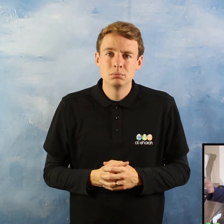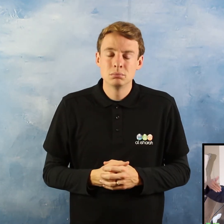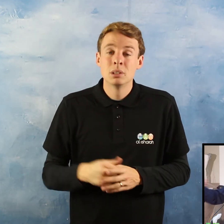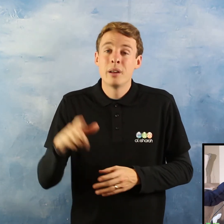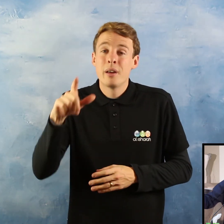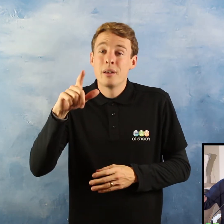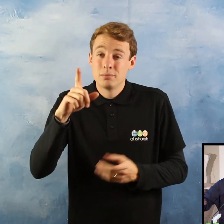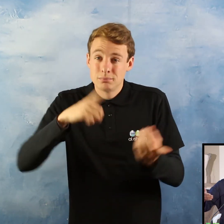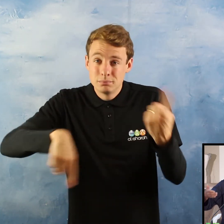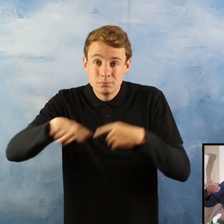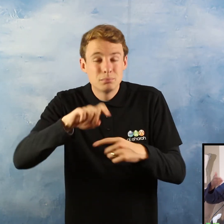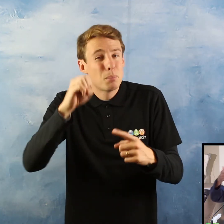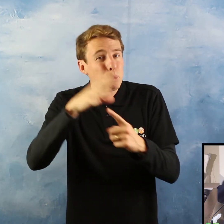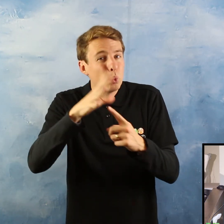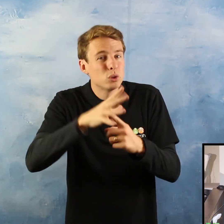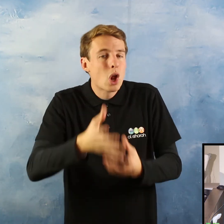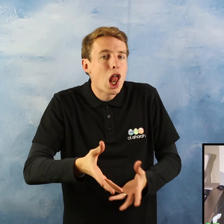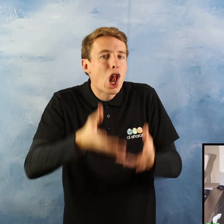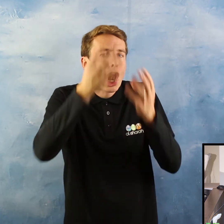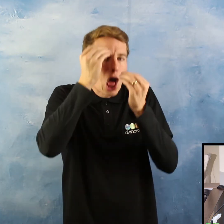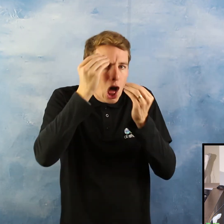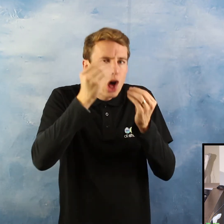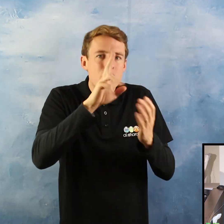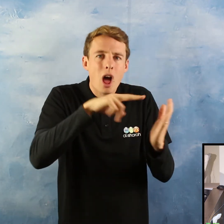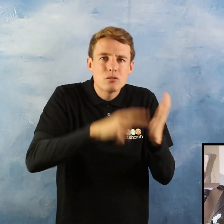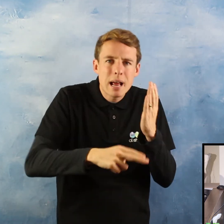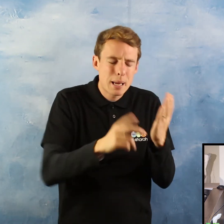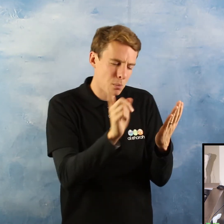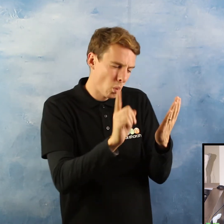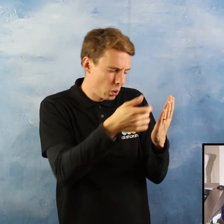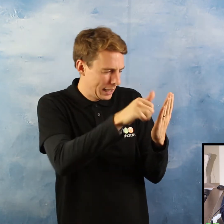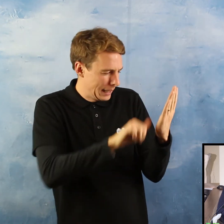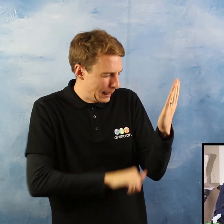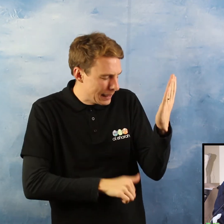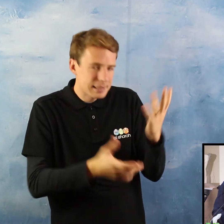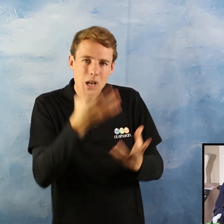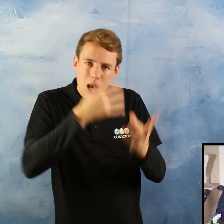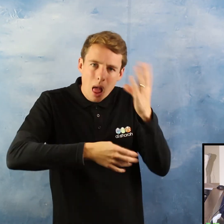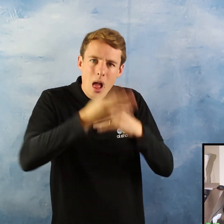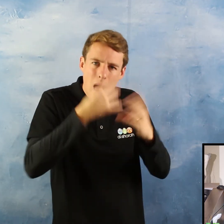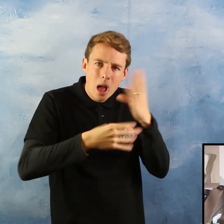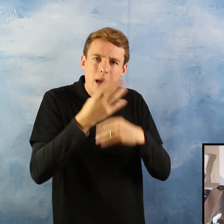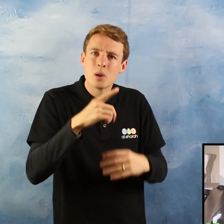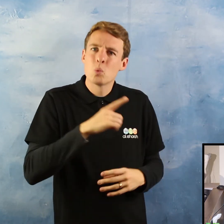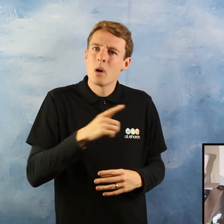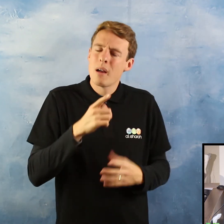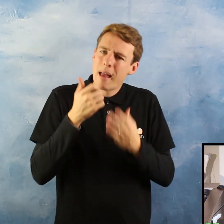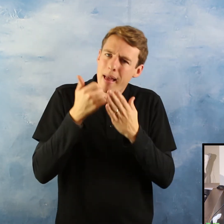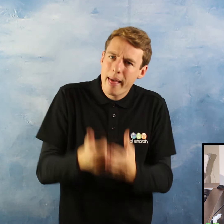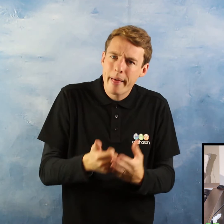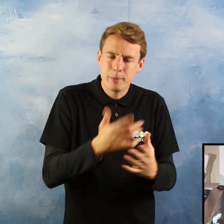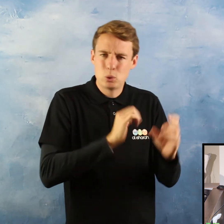to know the list of haram, inshallah, and stay away from them. And try to do as much as you